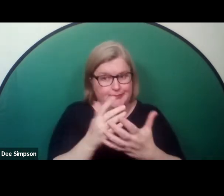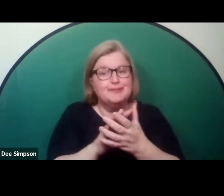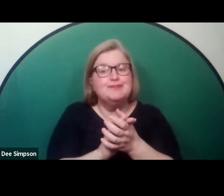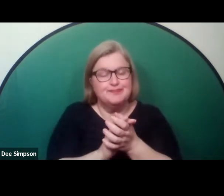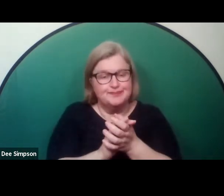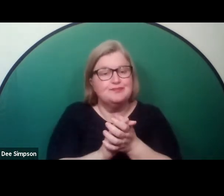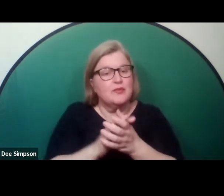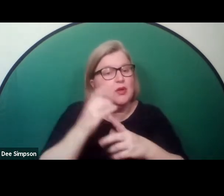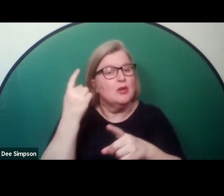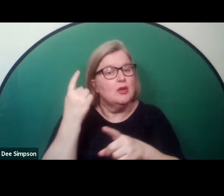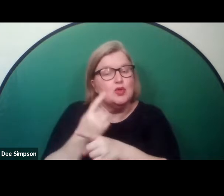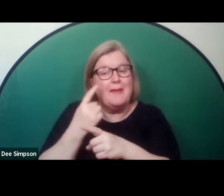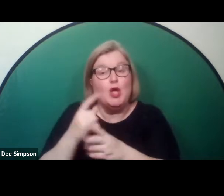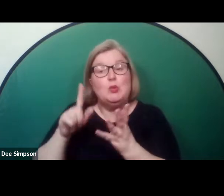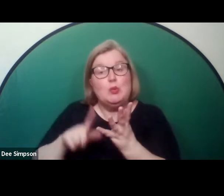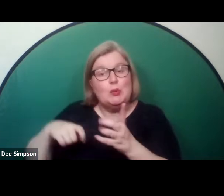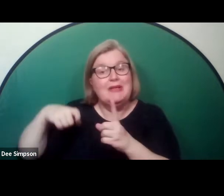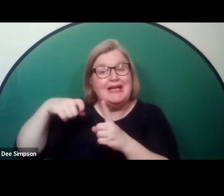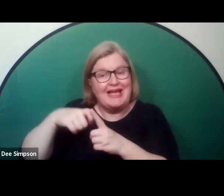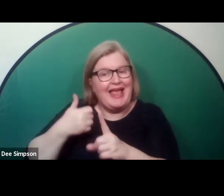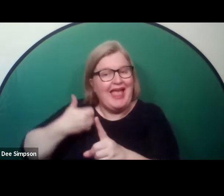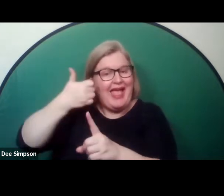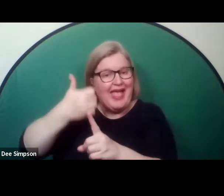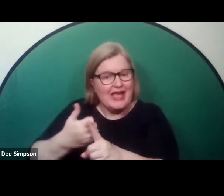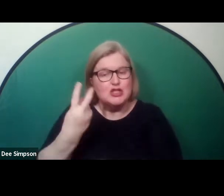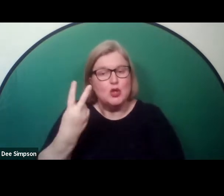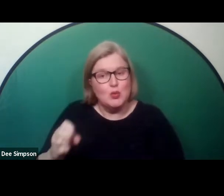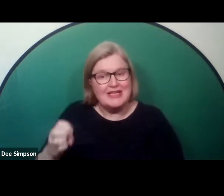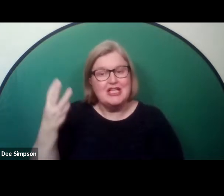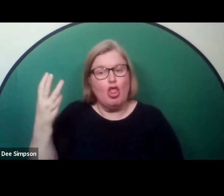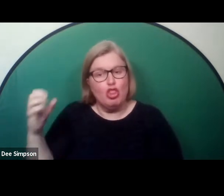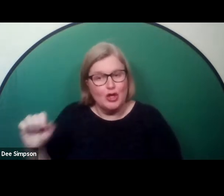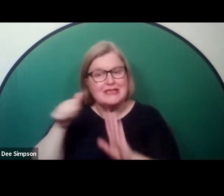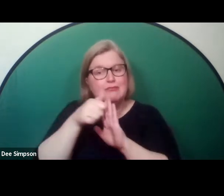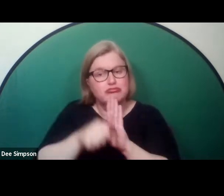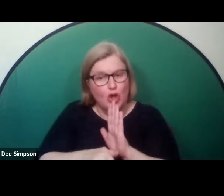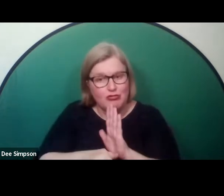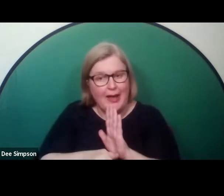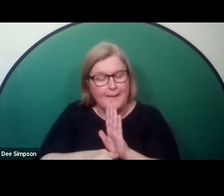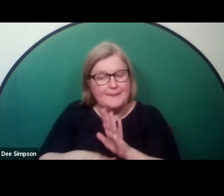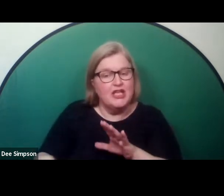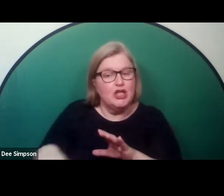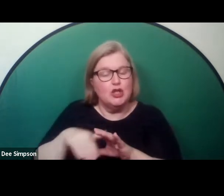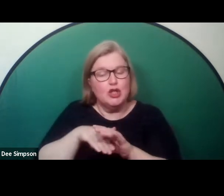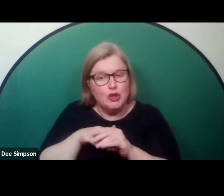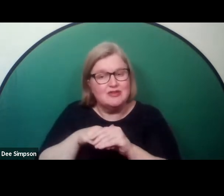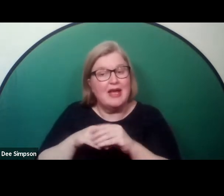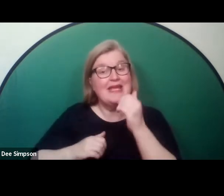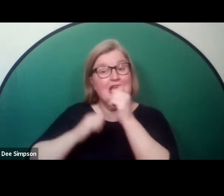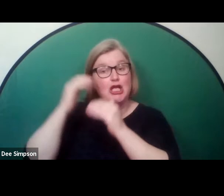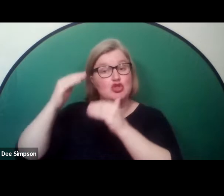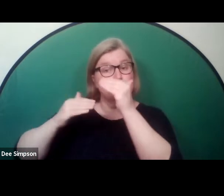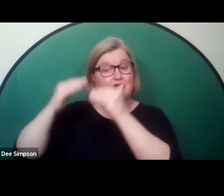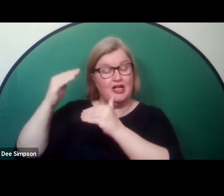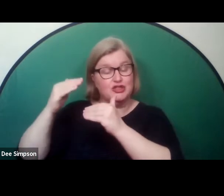come from our UK aid-funded 80-20-30 programme, specifically the Inclusive Infrastructure sub-programme, which is looking at